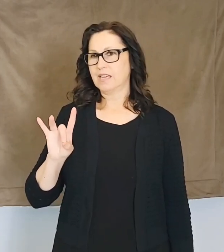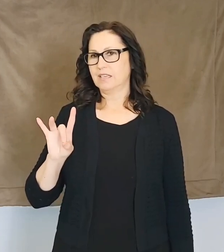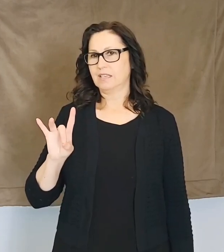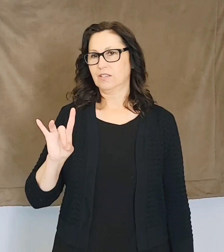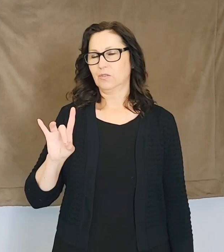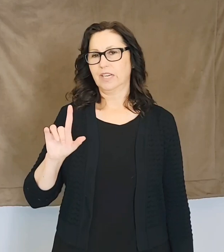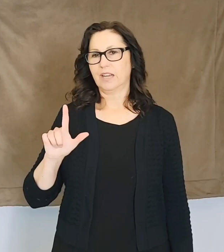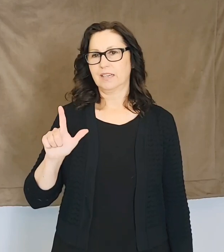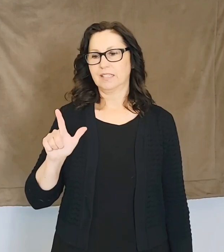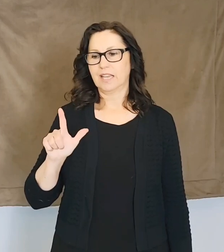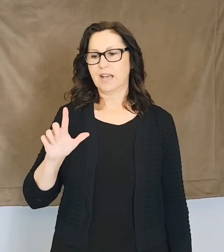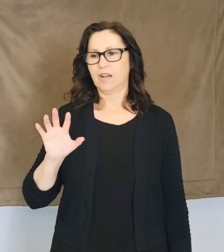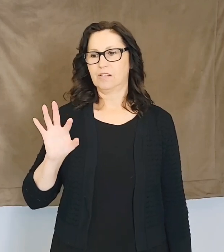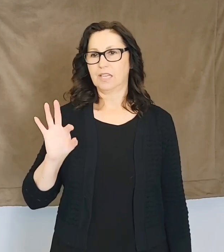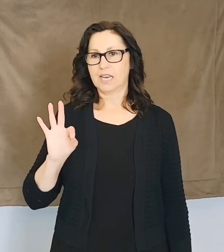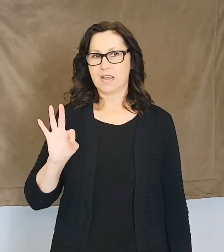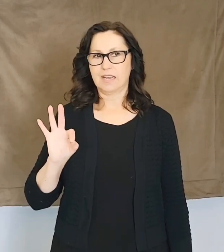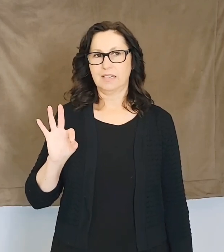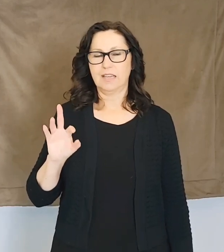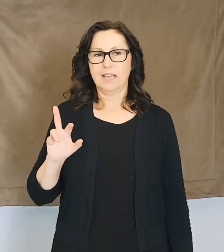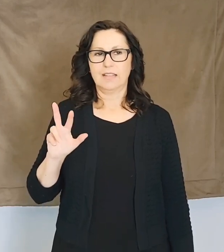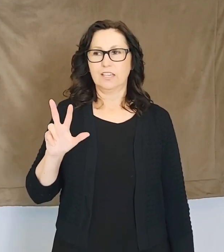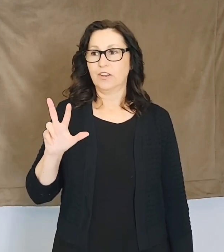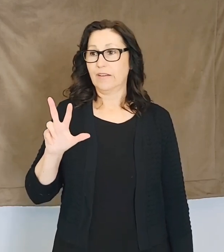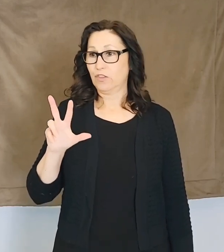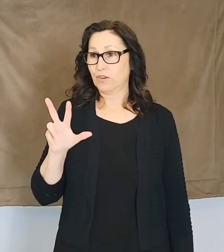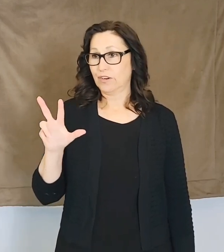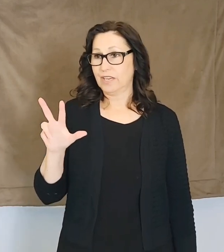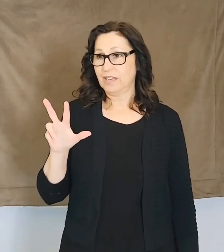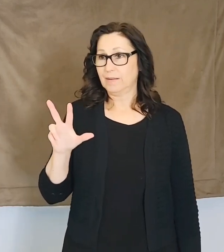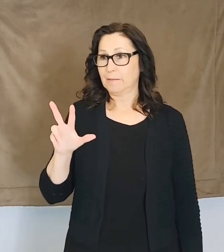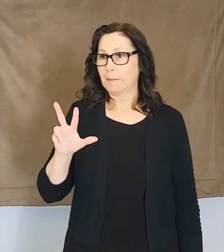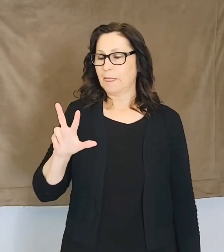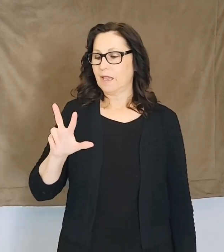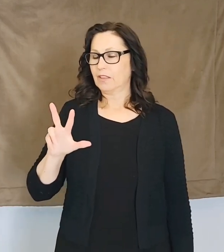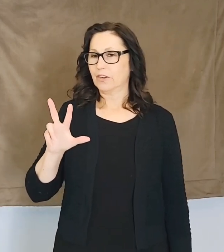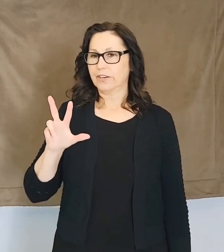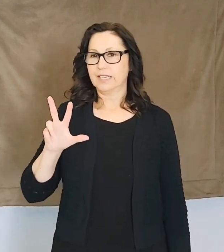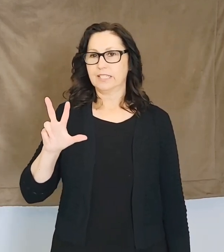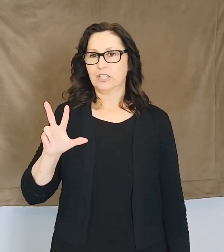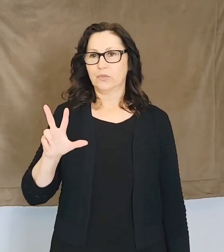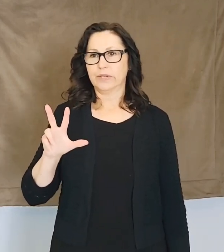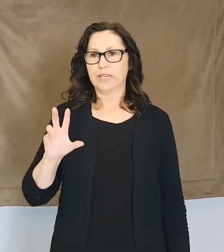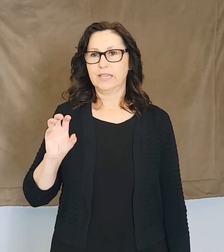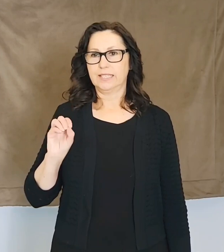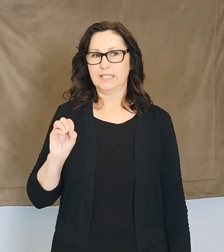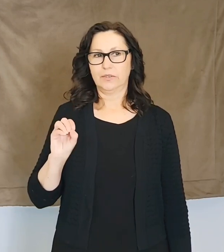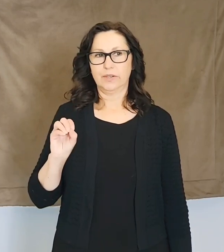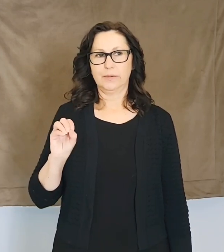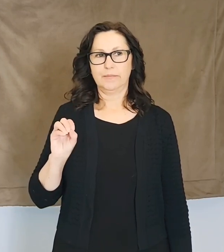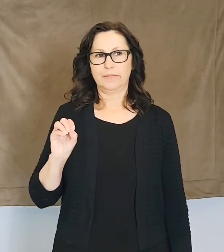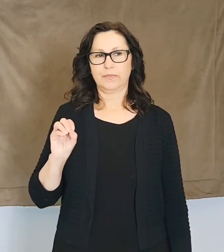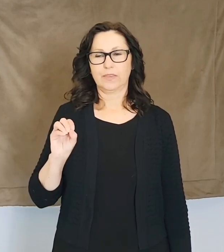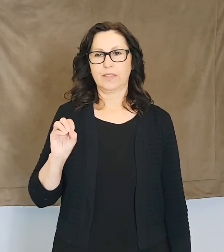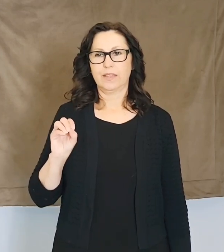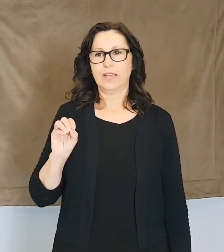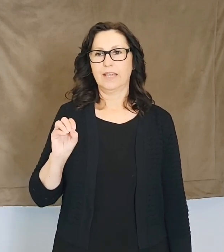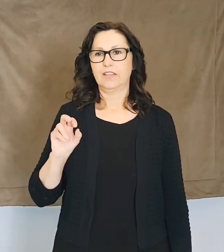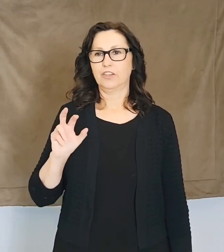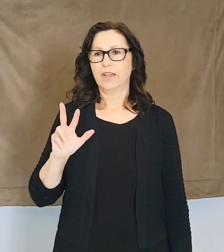8, 29 is L, 9. Then you have 30, 30 is 3, 0, and then you